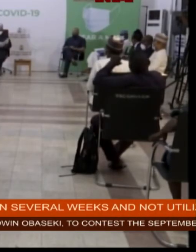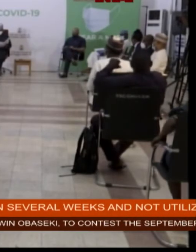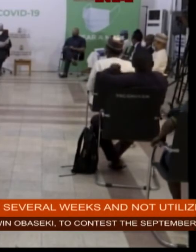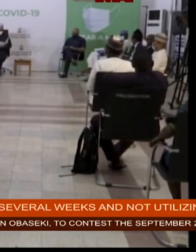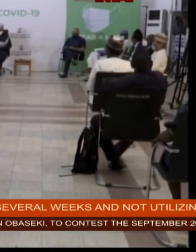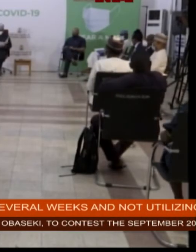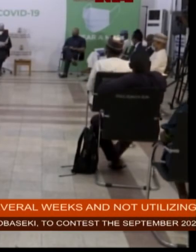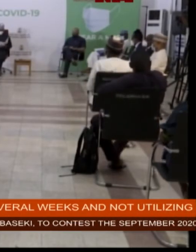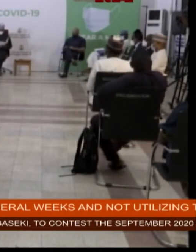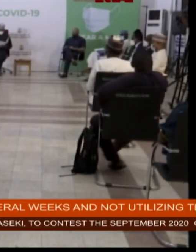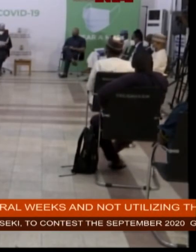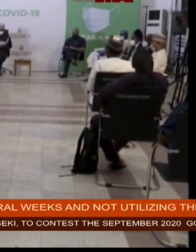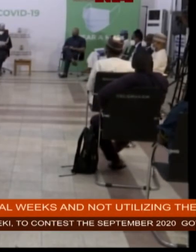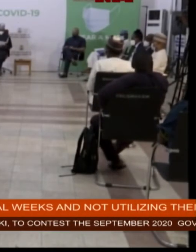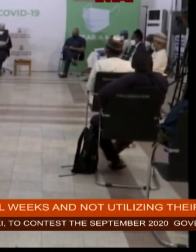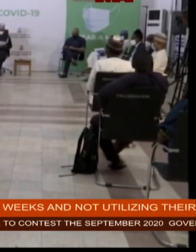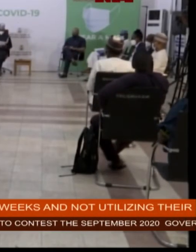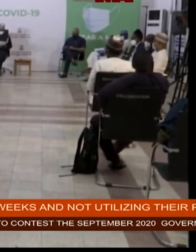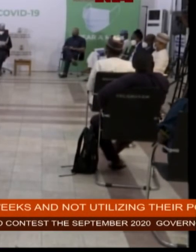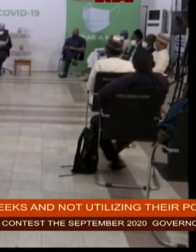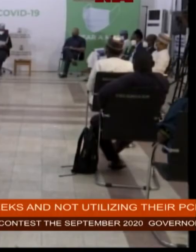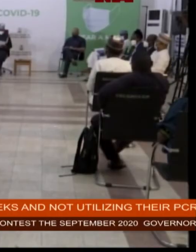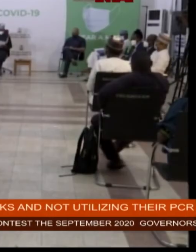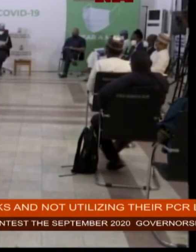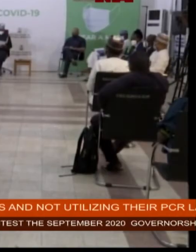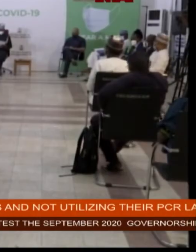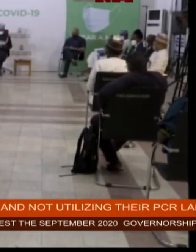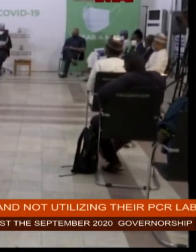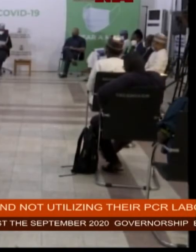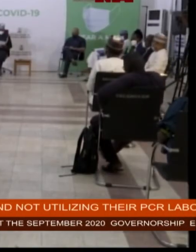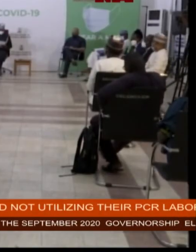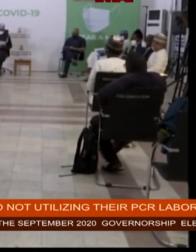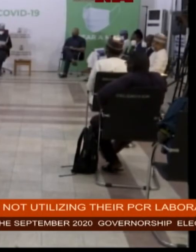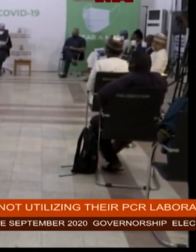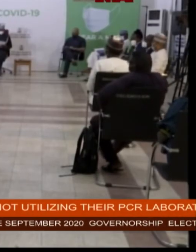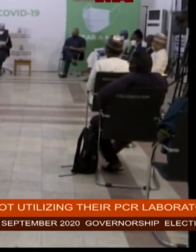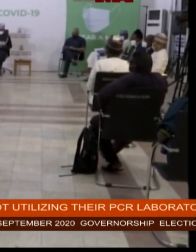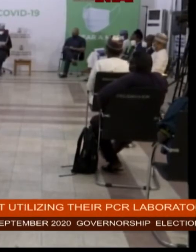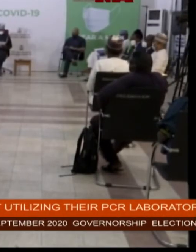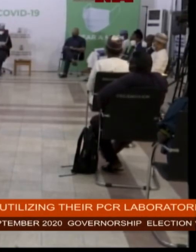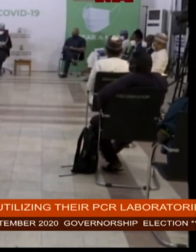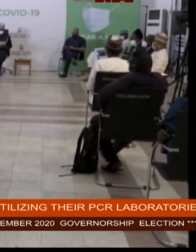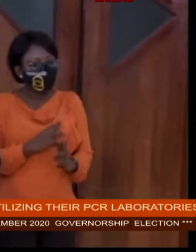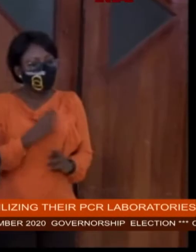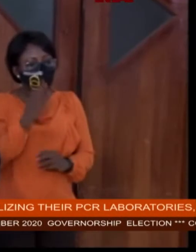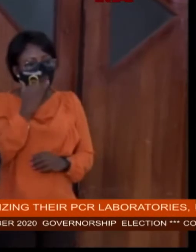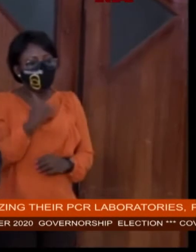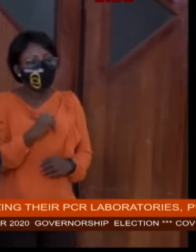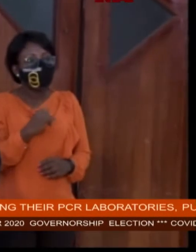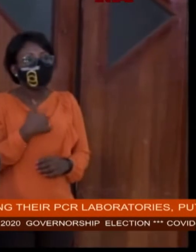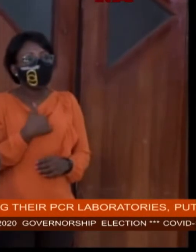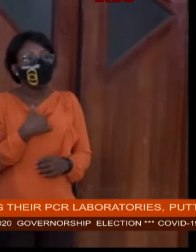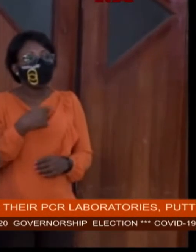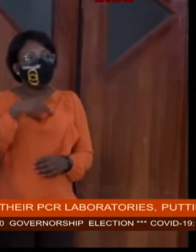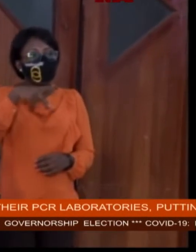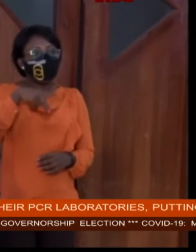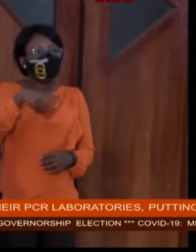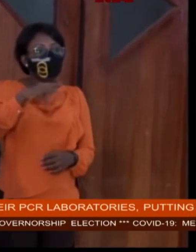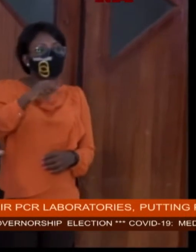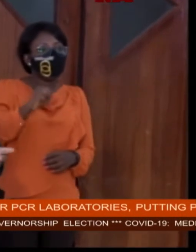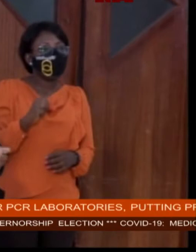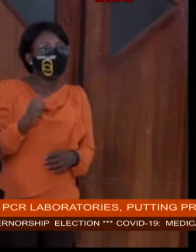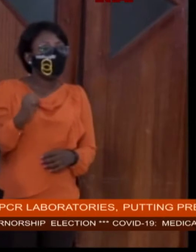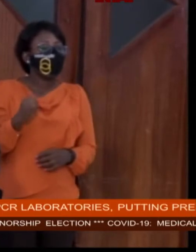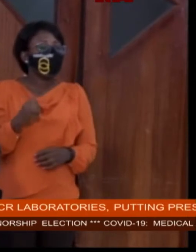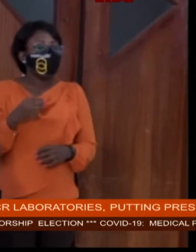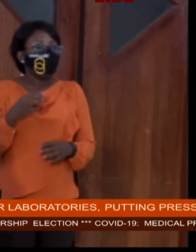very face. The Chairman of PTF, sir, today we're honored by having the Permanent Secretary General Minister